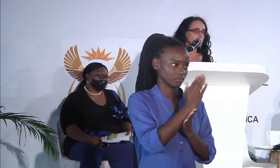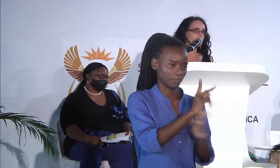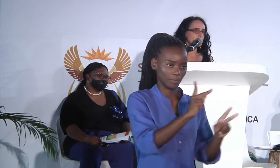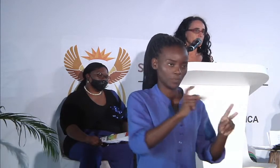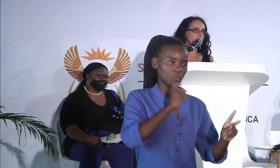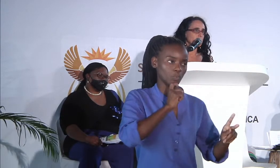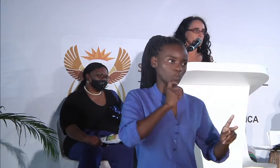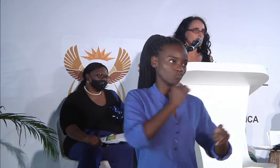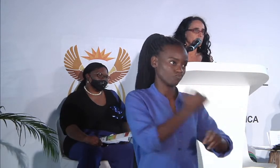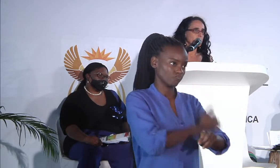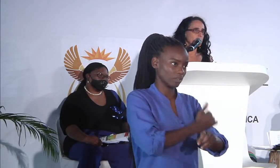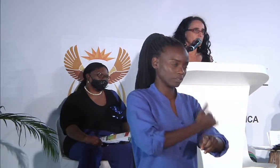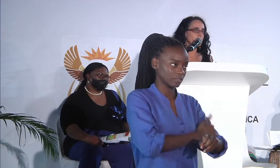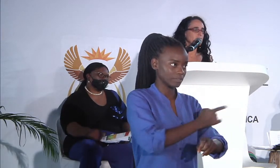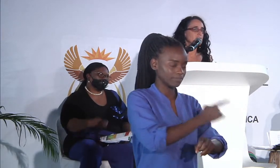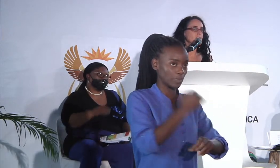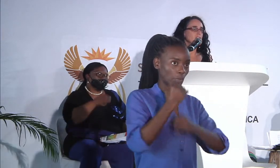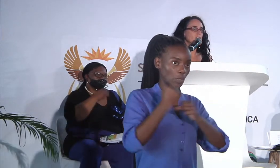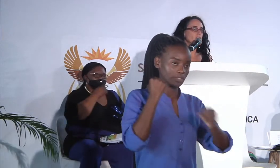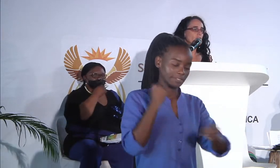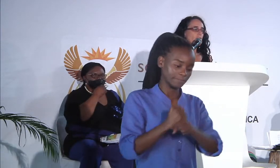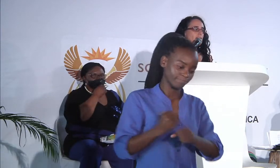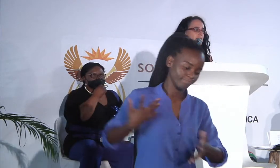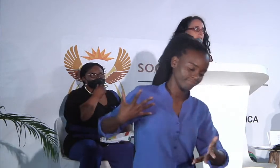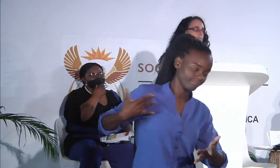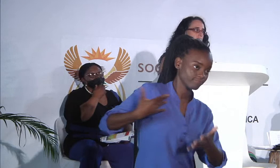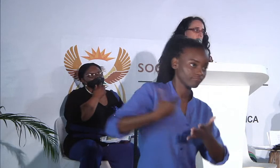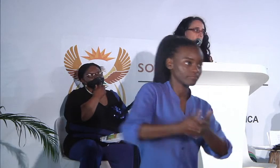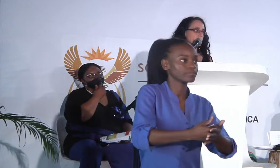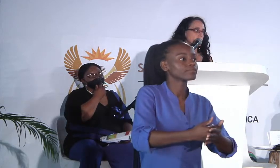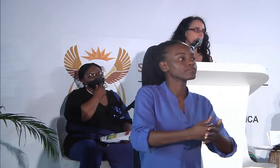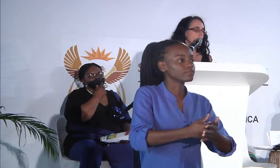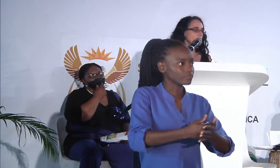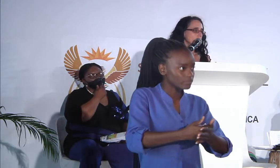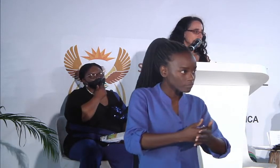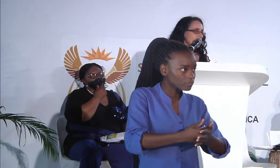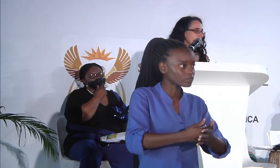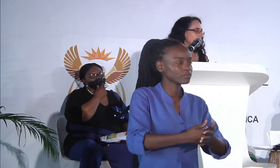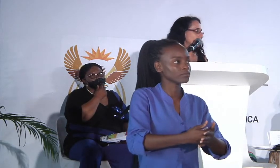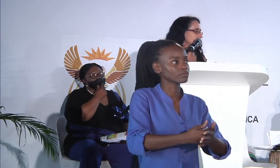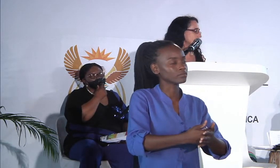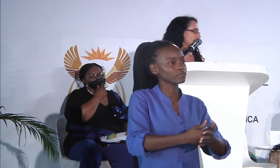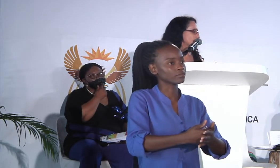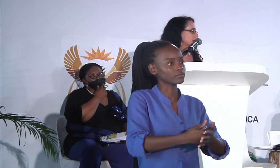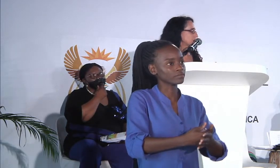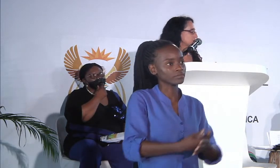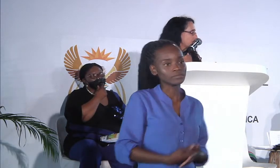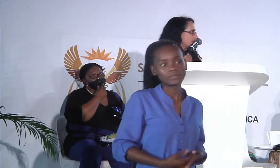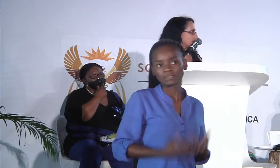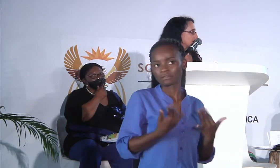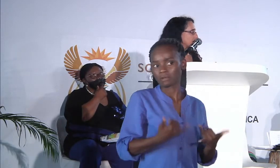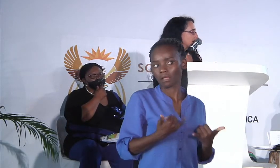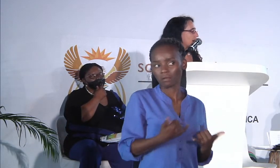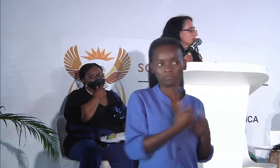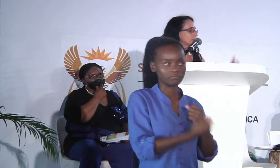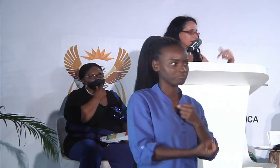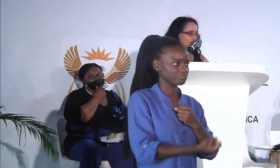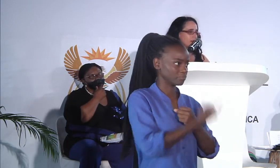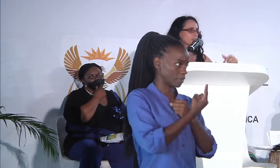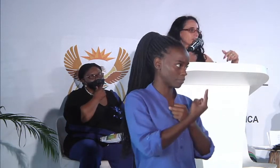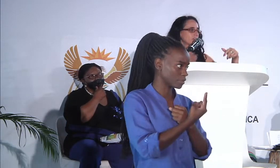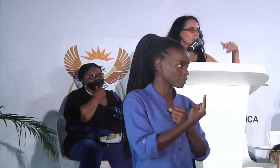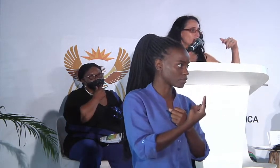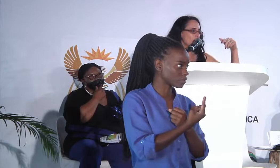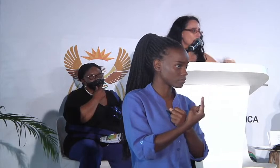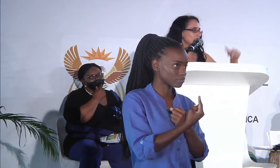that it is no understatement to say that what is happening today at